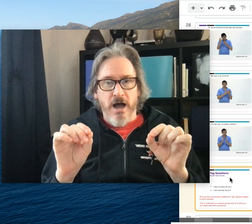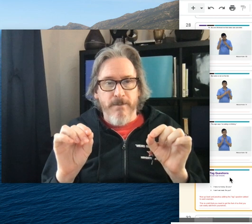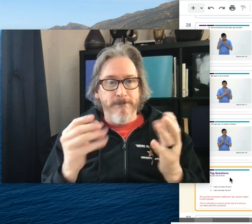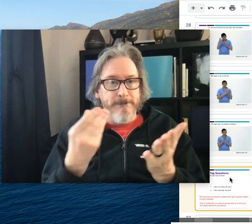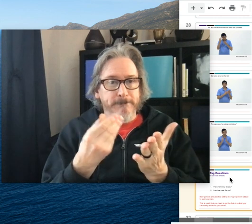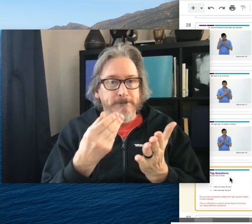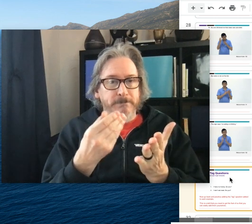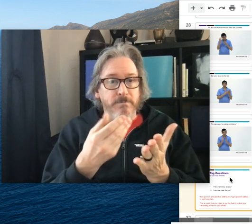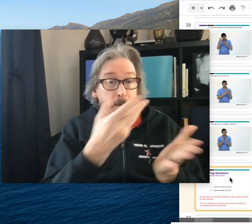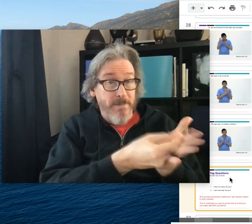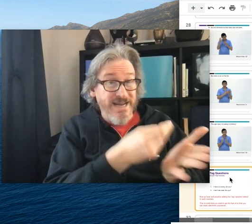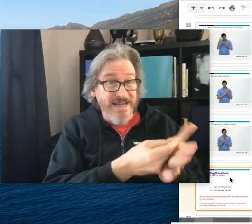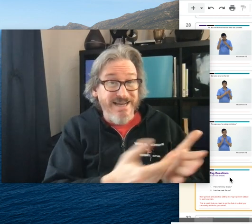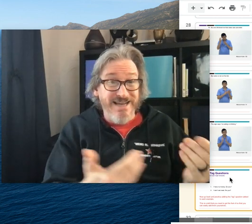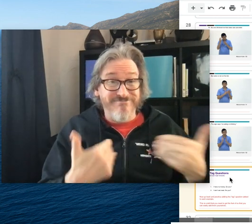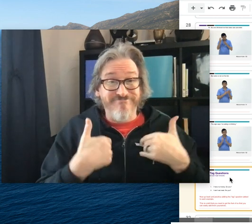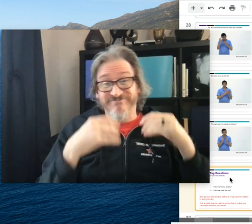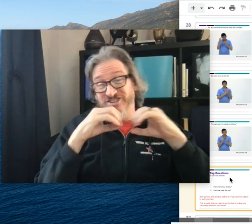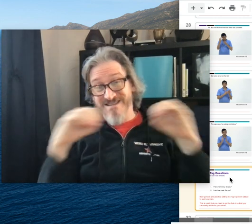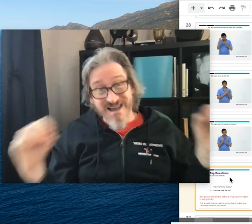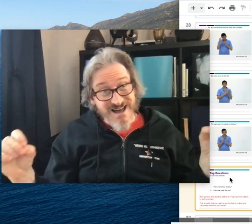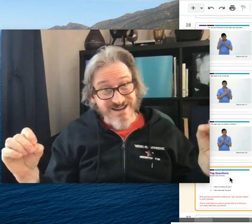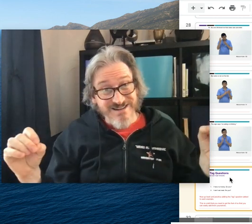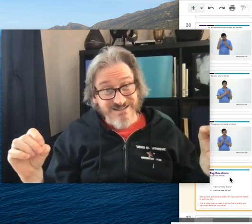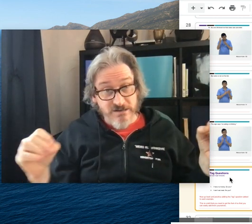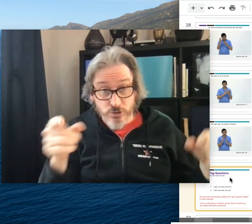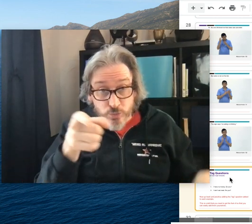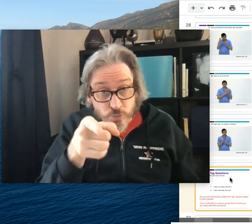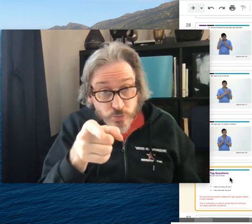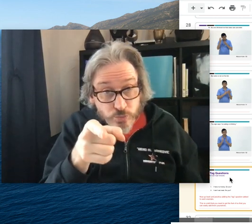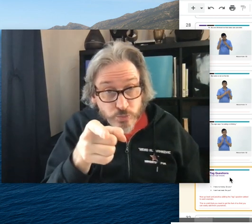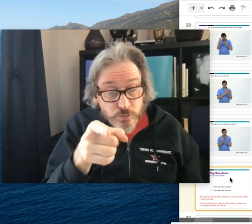adding money.